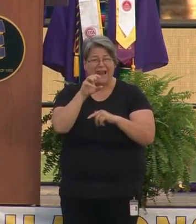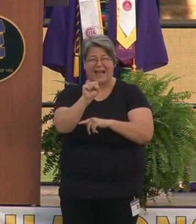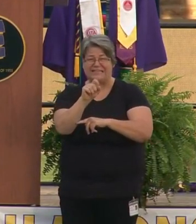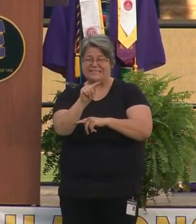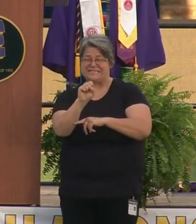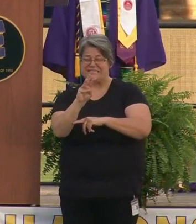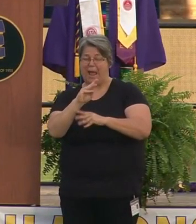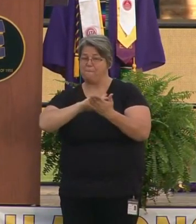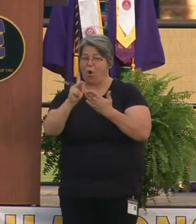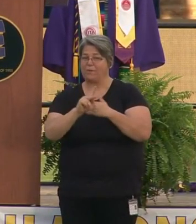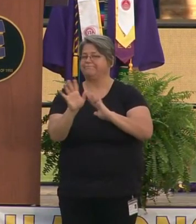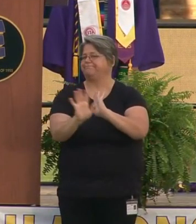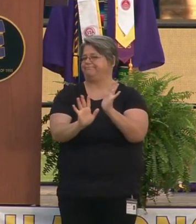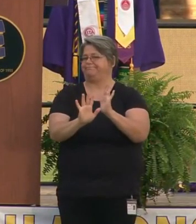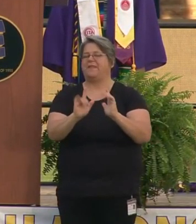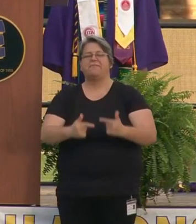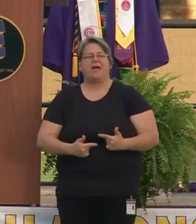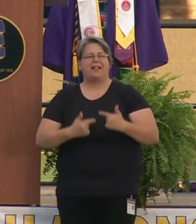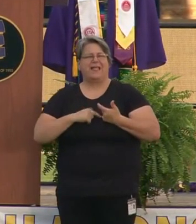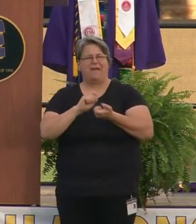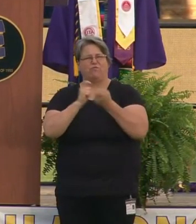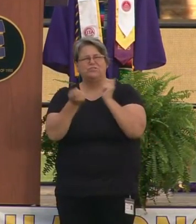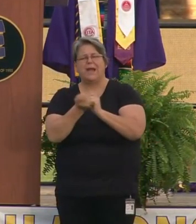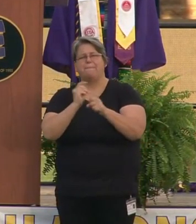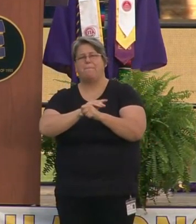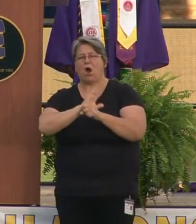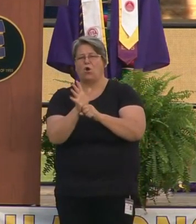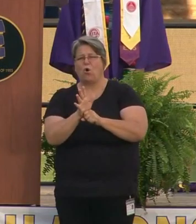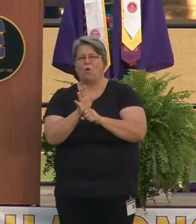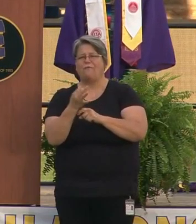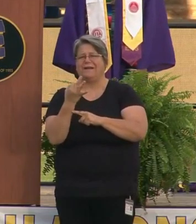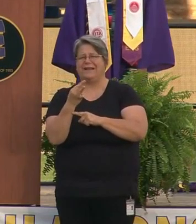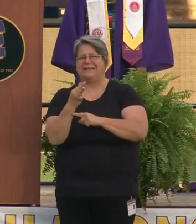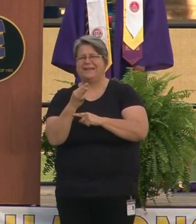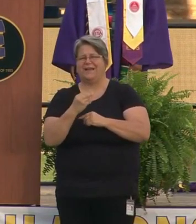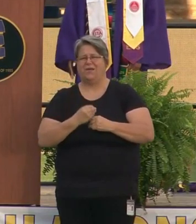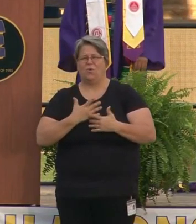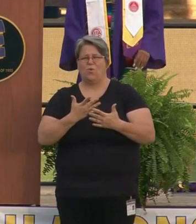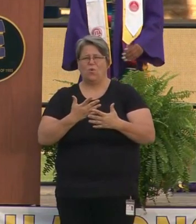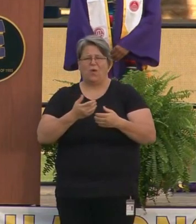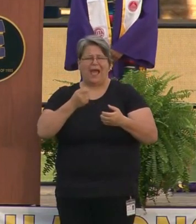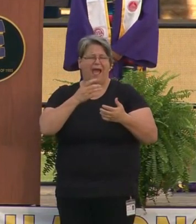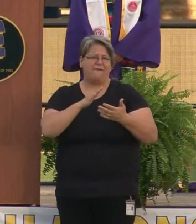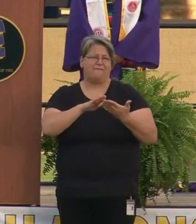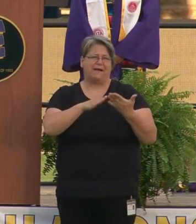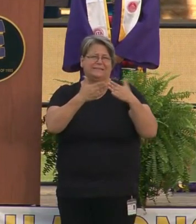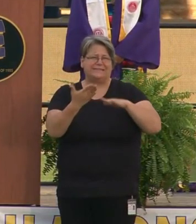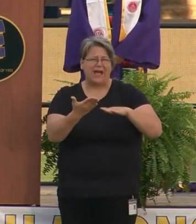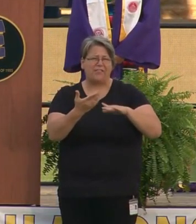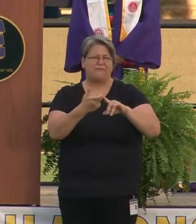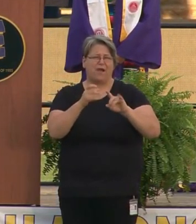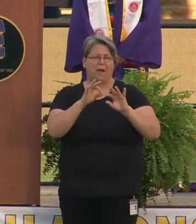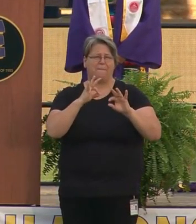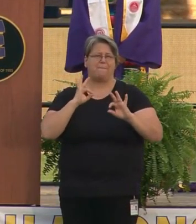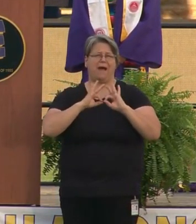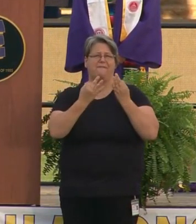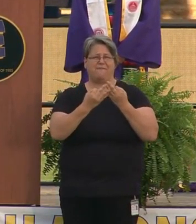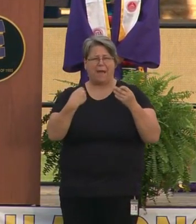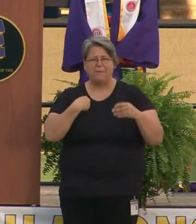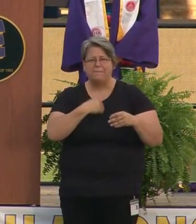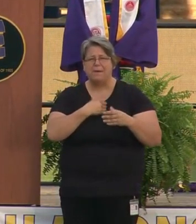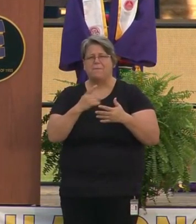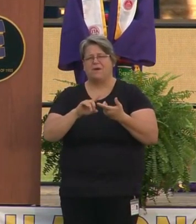And those whose lives were forever altered by COVID-19, losing a family member or a dear friend, and are still walking across